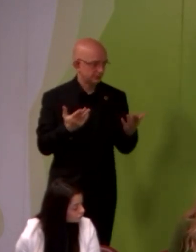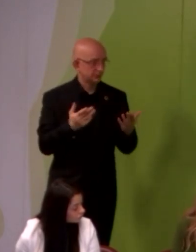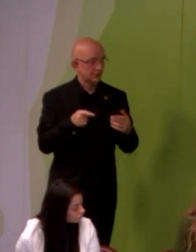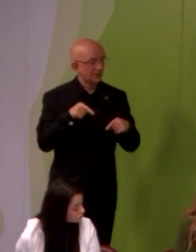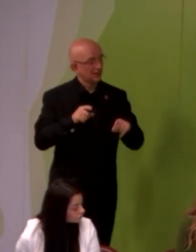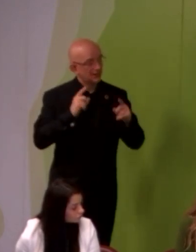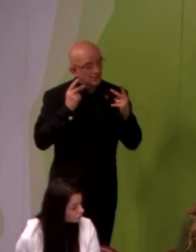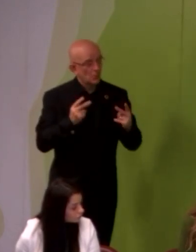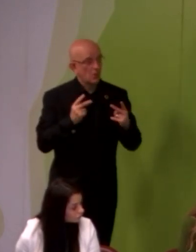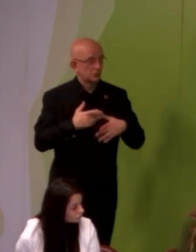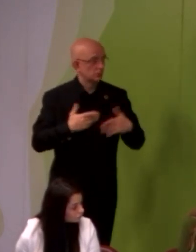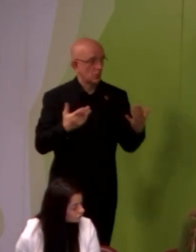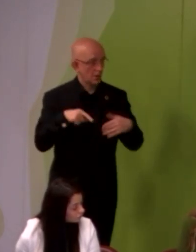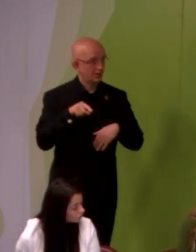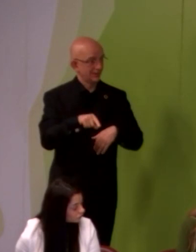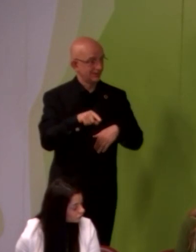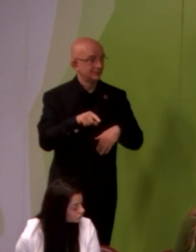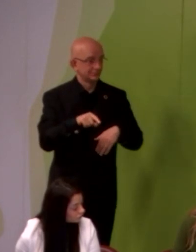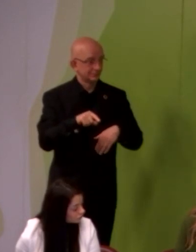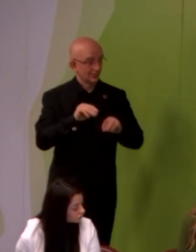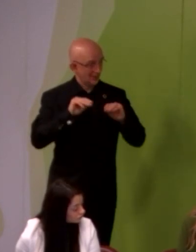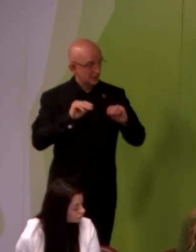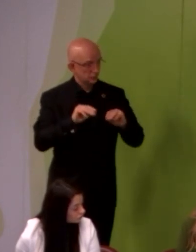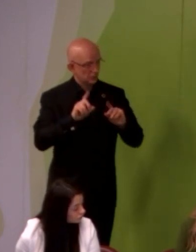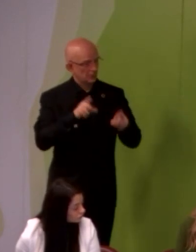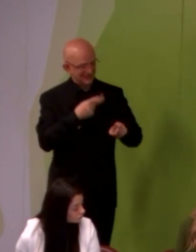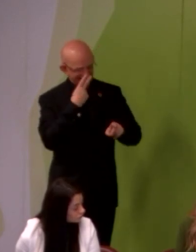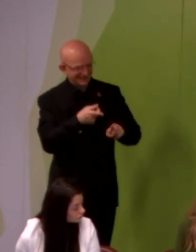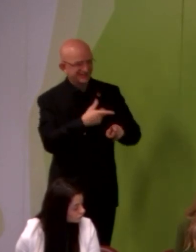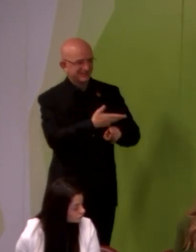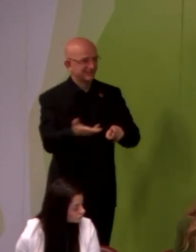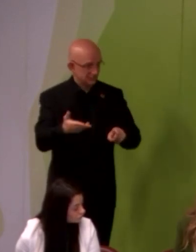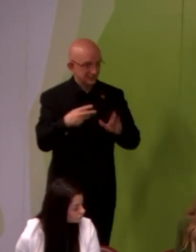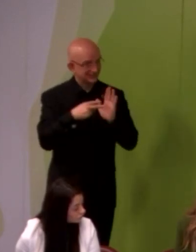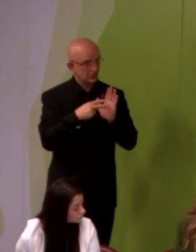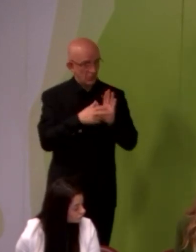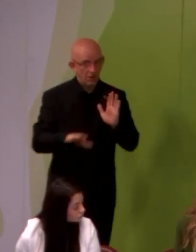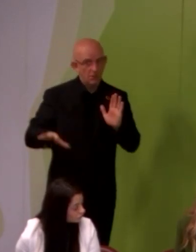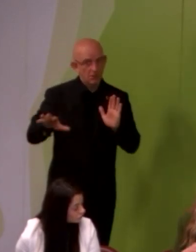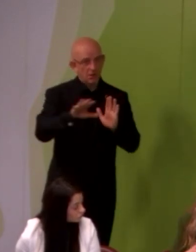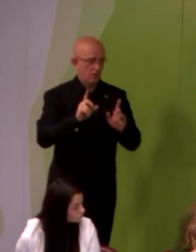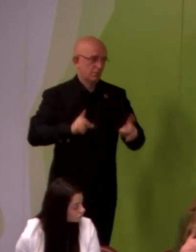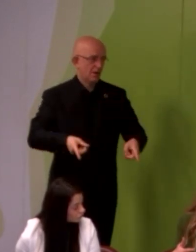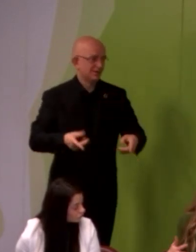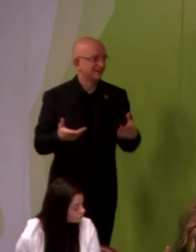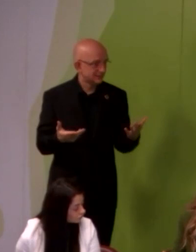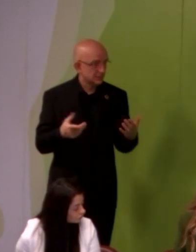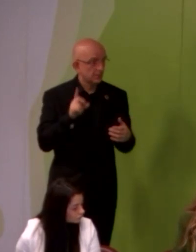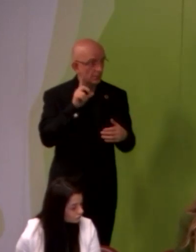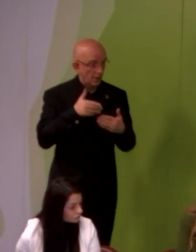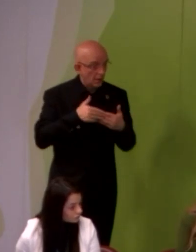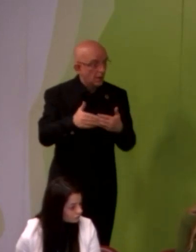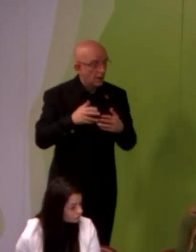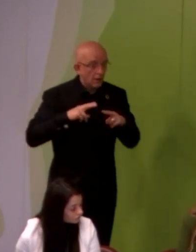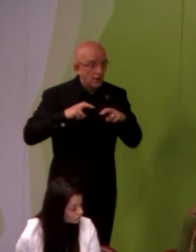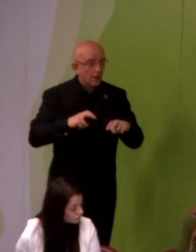recognized significantly in these communities in Northwest Syria. And this research took place this year. So it's recent,